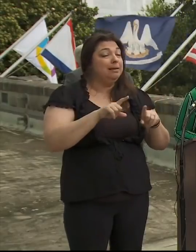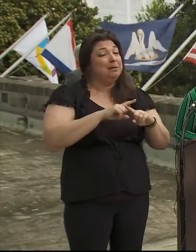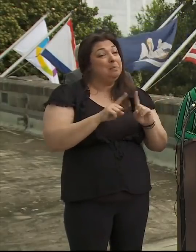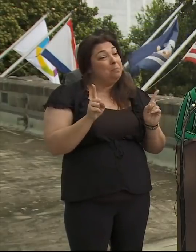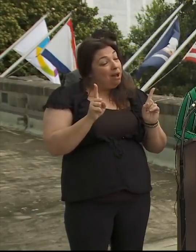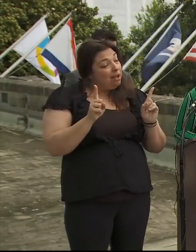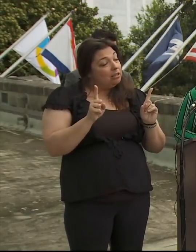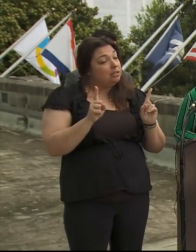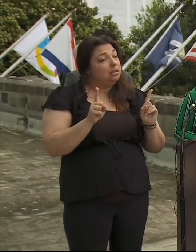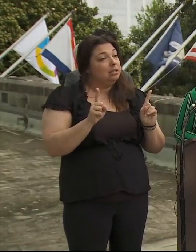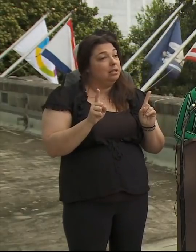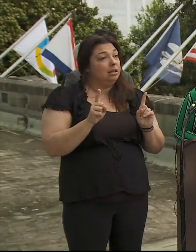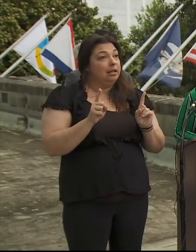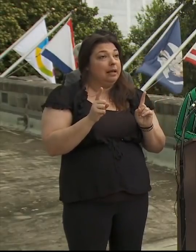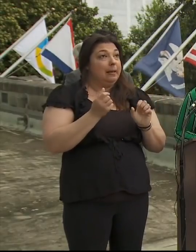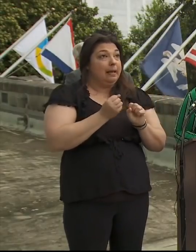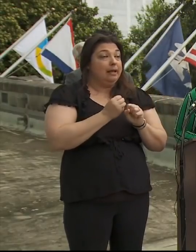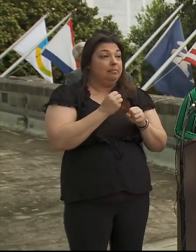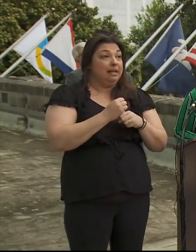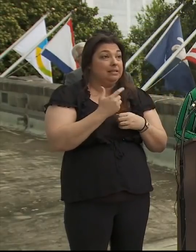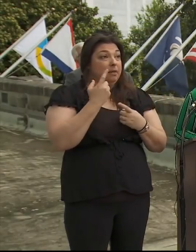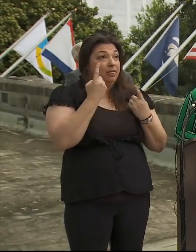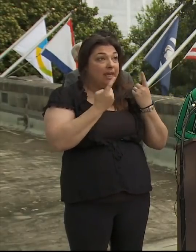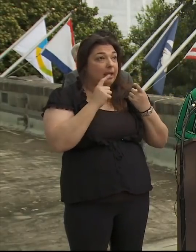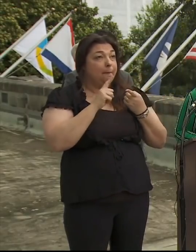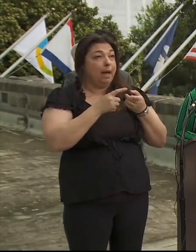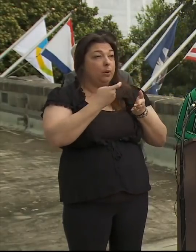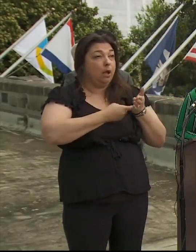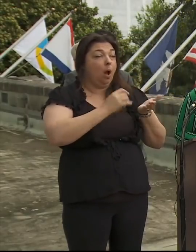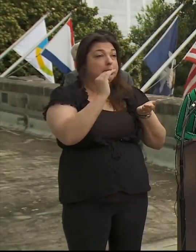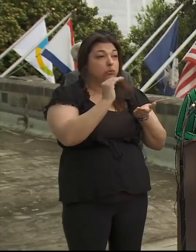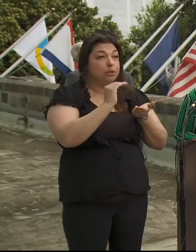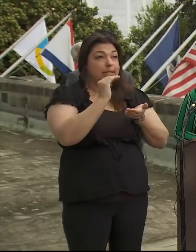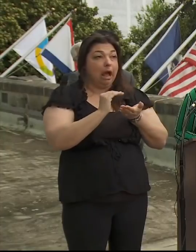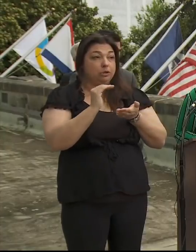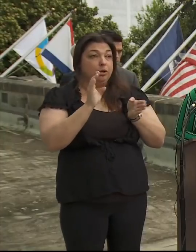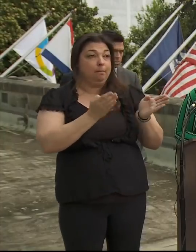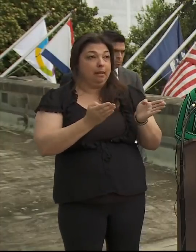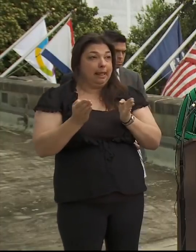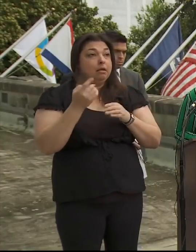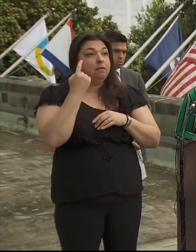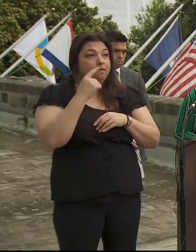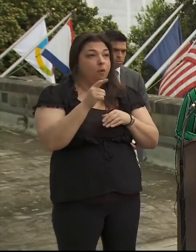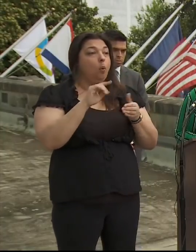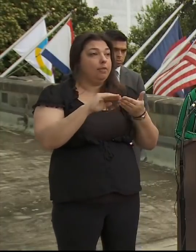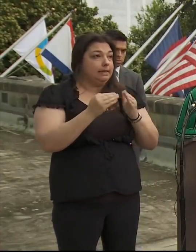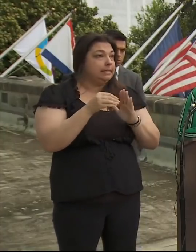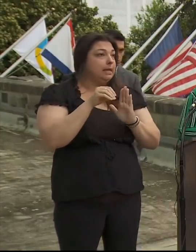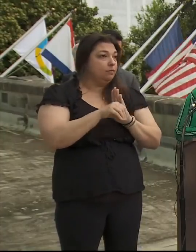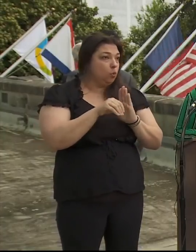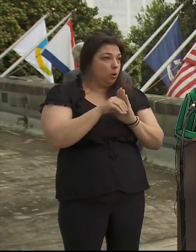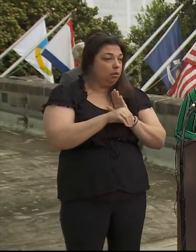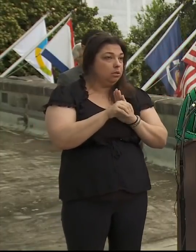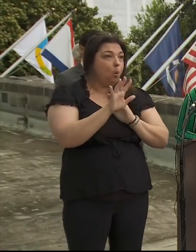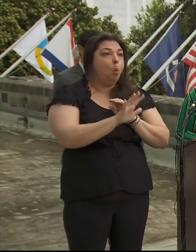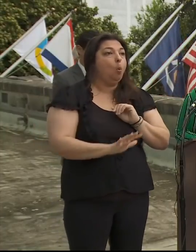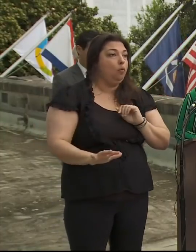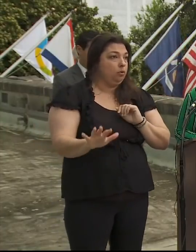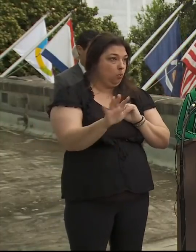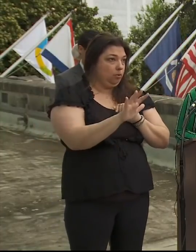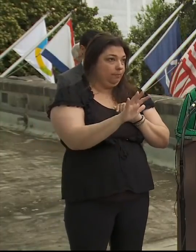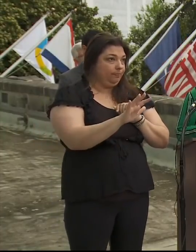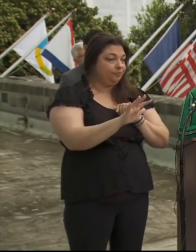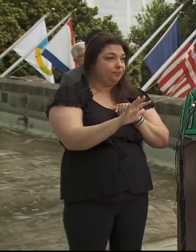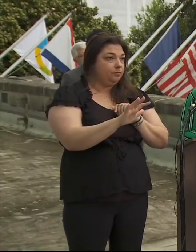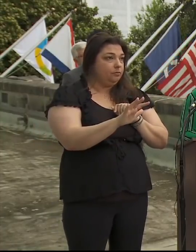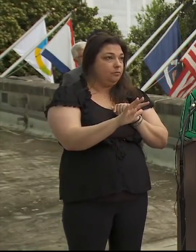me right back into thinking about a cost reduction plan for the city of New Orleans across the board,